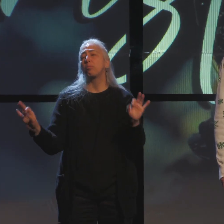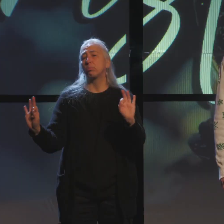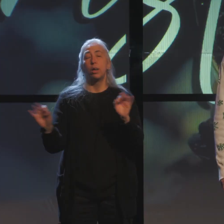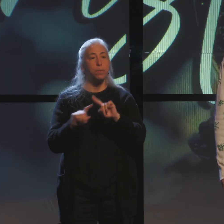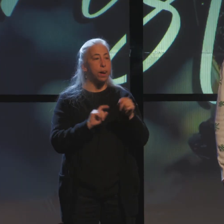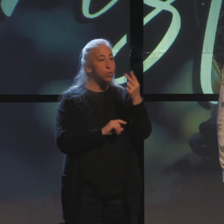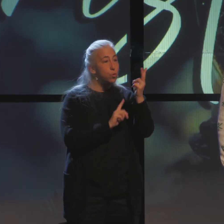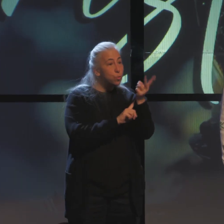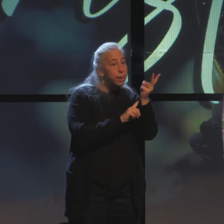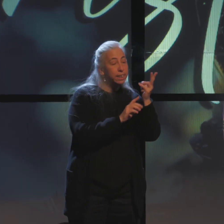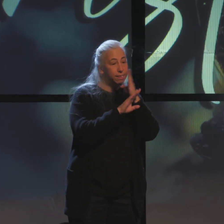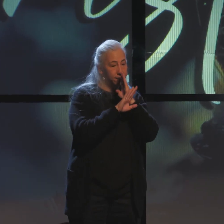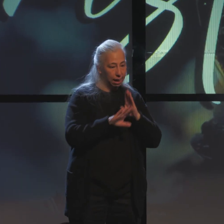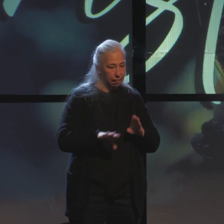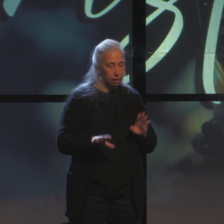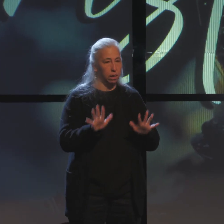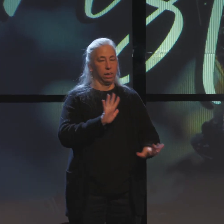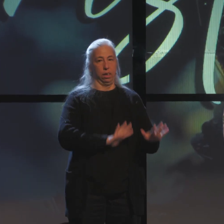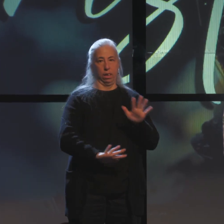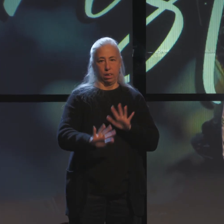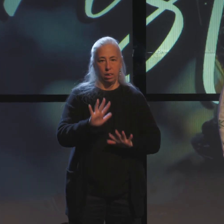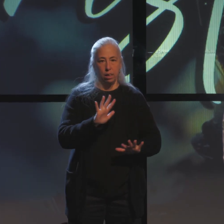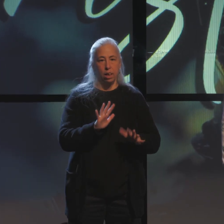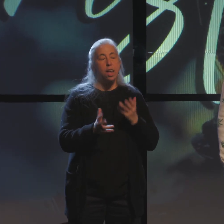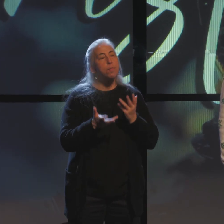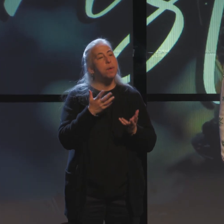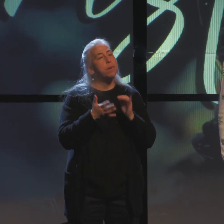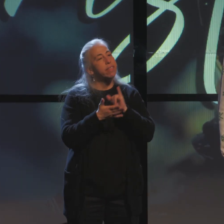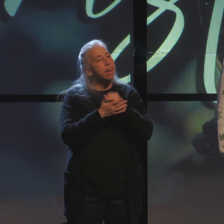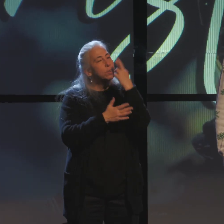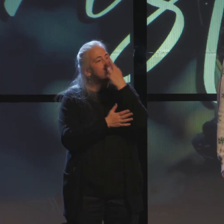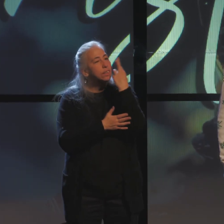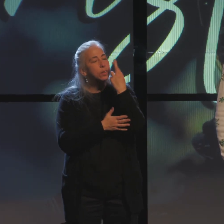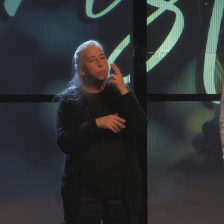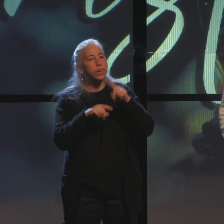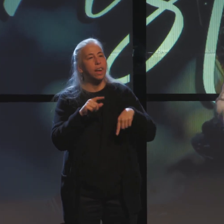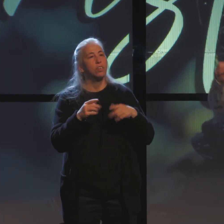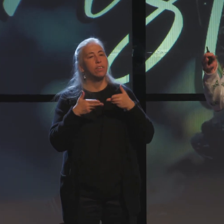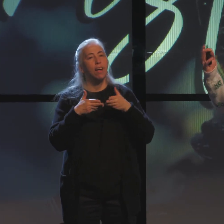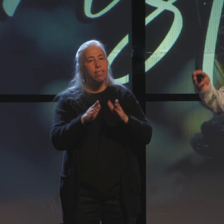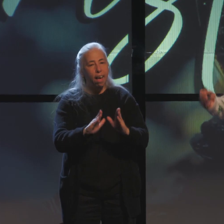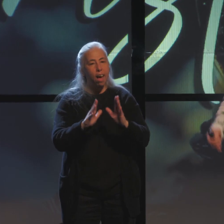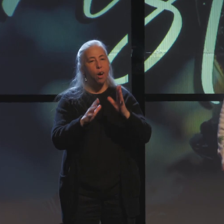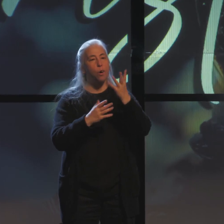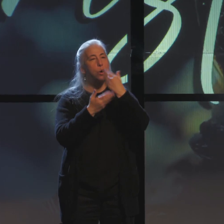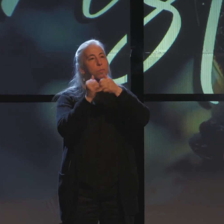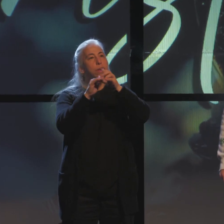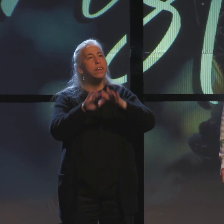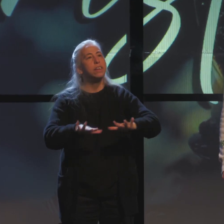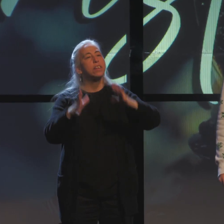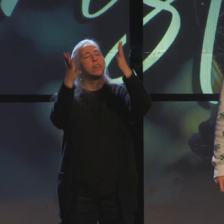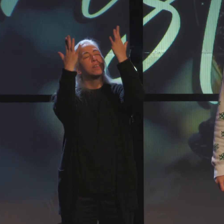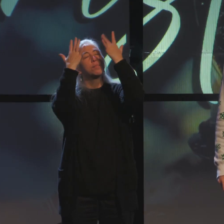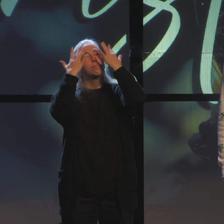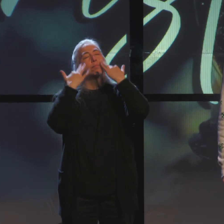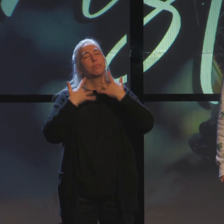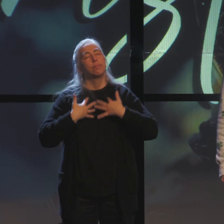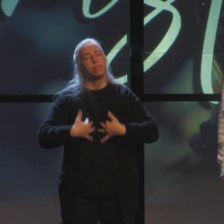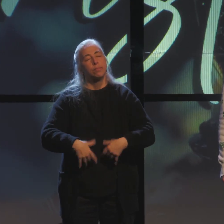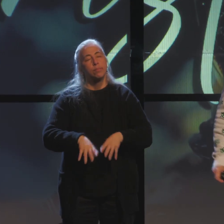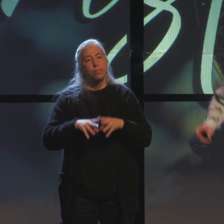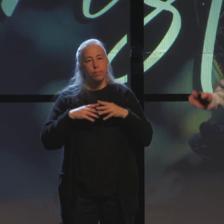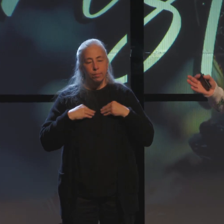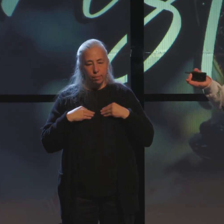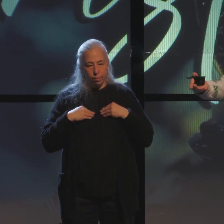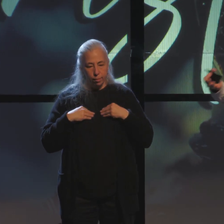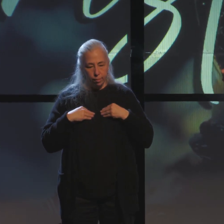that contributes to why we don't know how to receive peace. We don't know how to just even be silent in the midst of the storms.